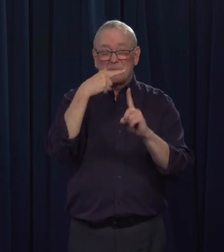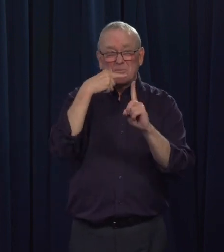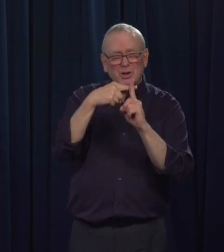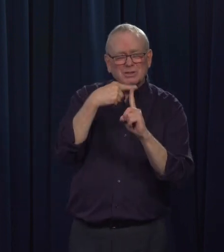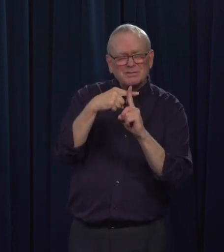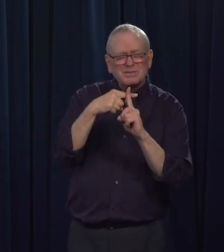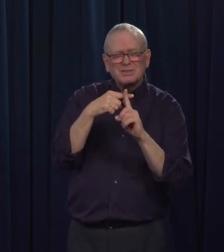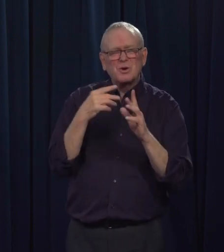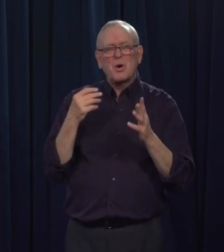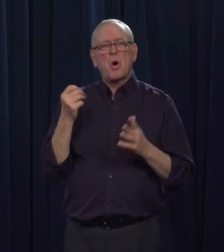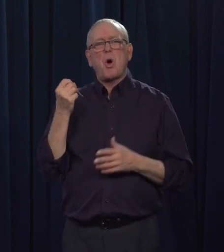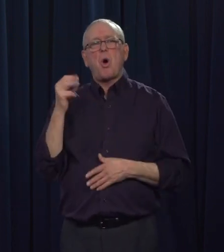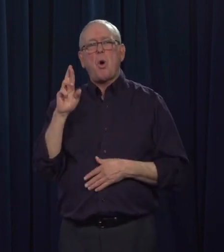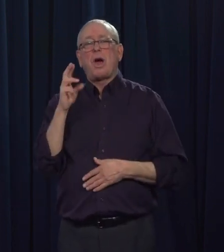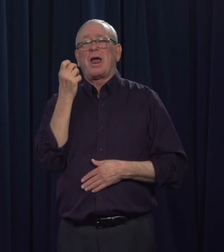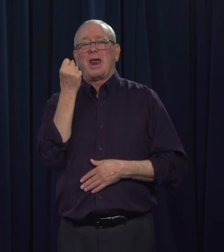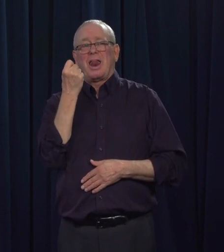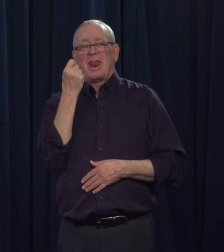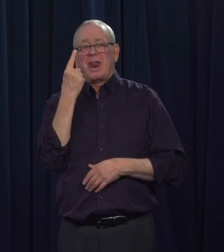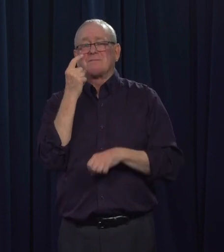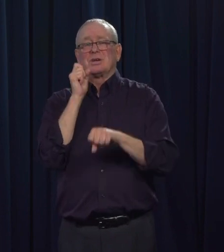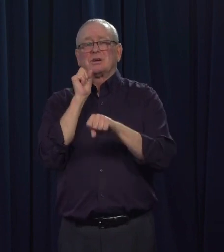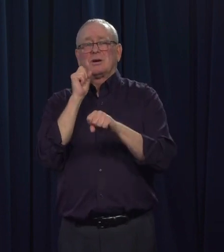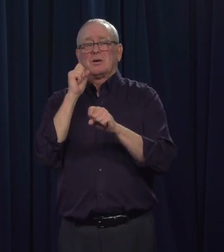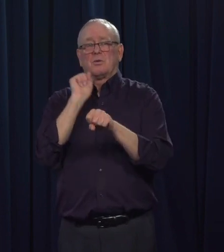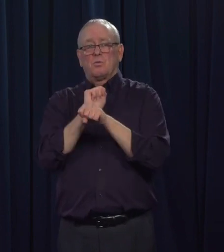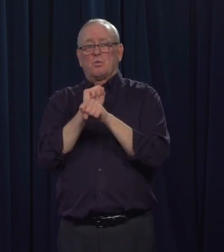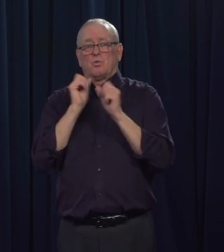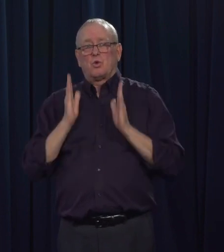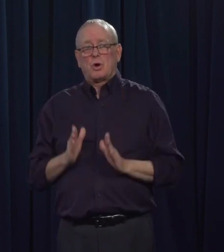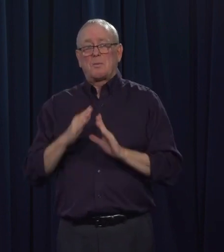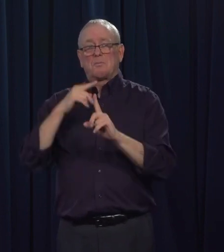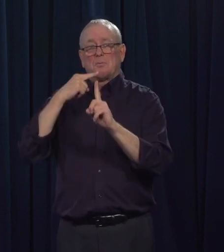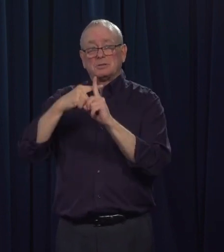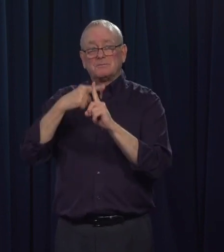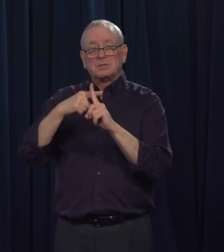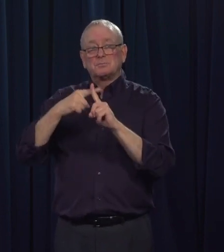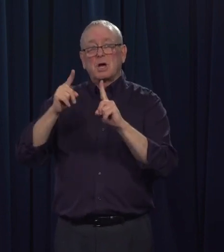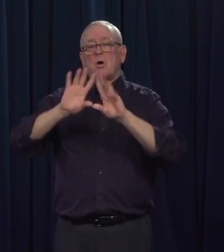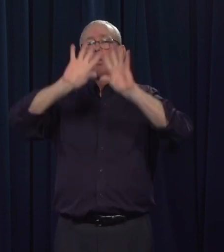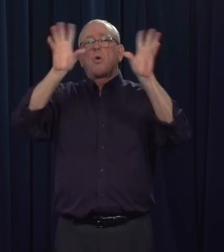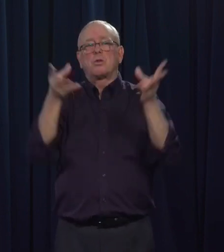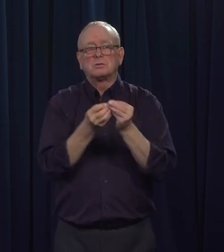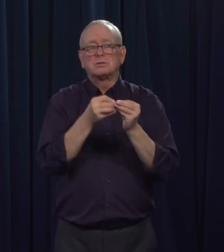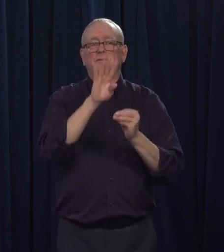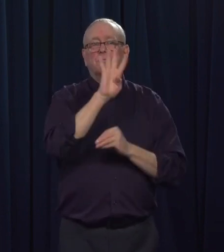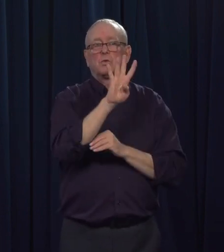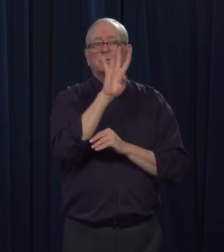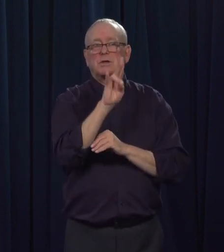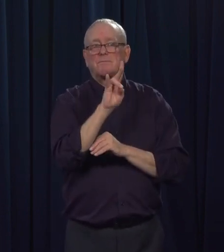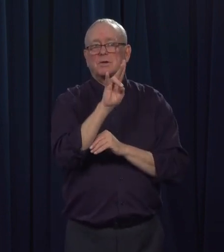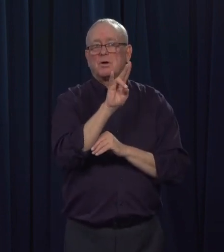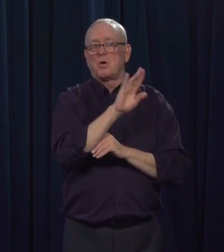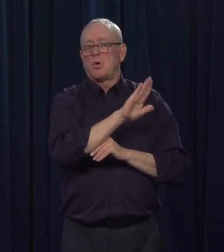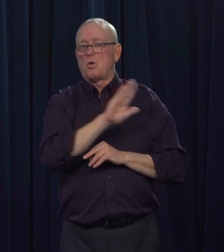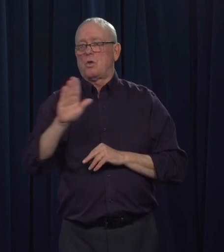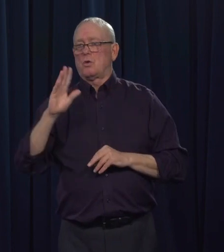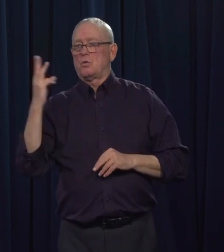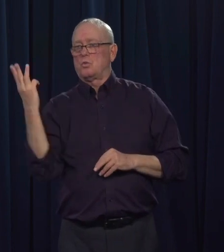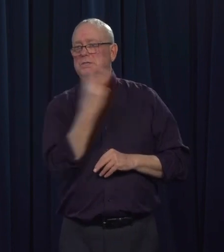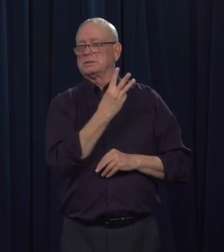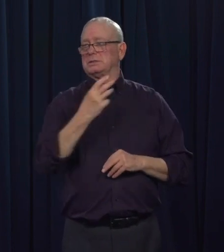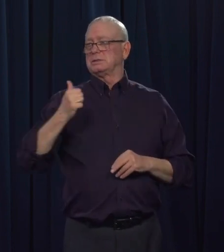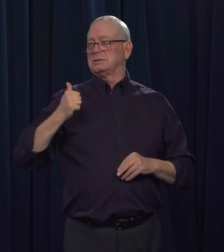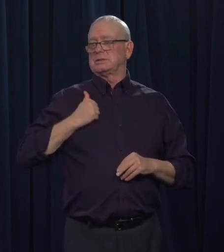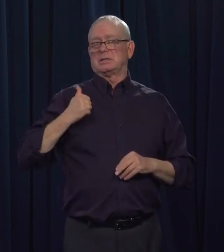tested positive and 47 is the grand total from across Western Canada? So I believe that it was